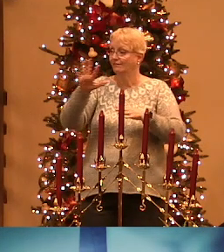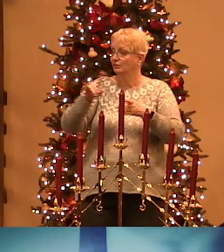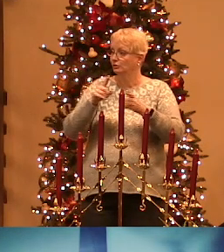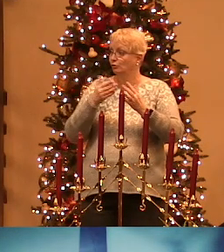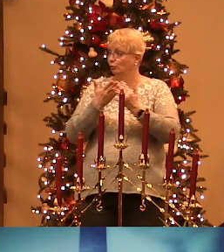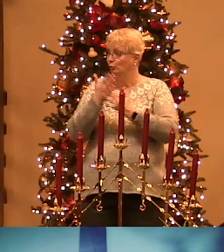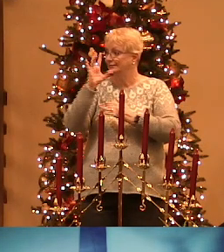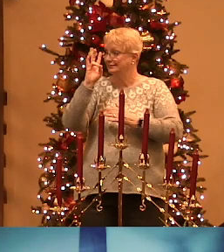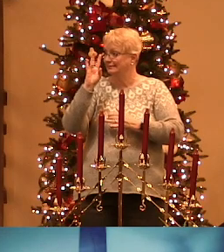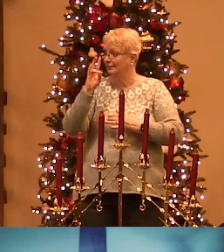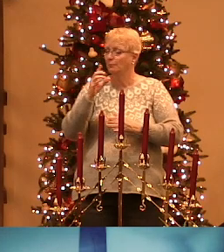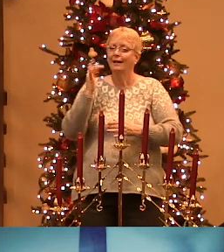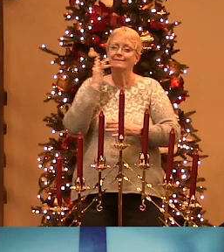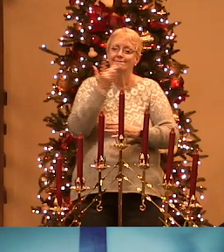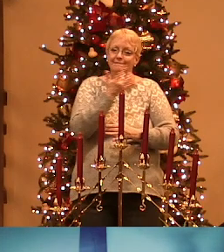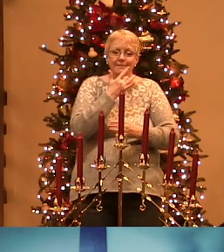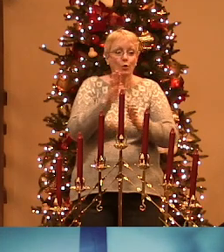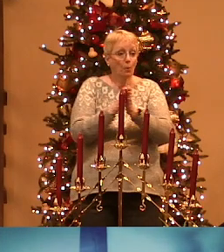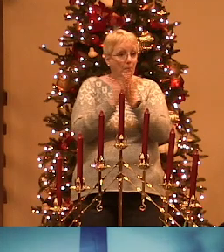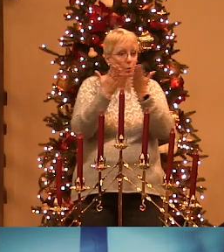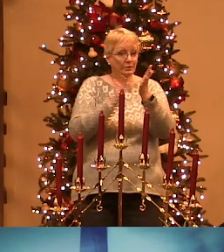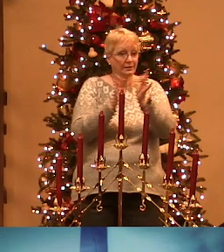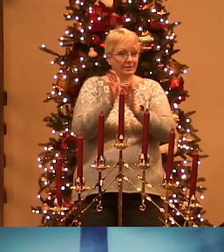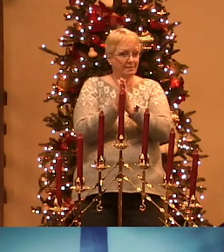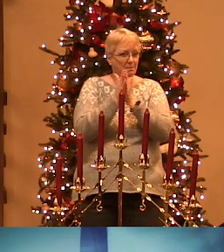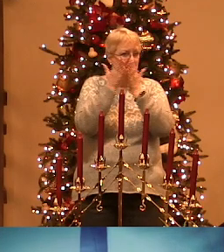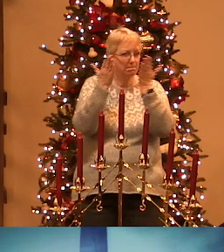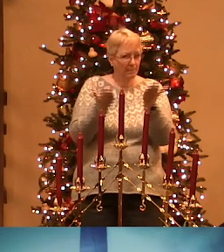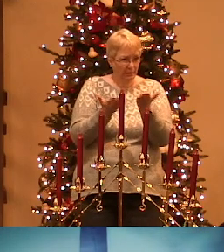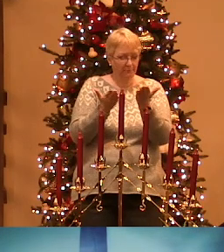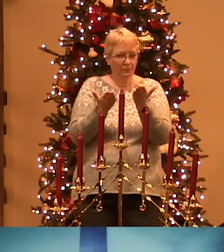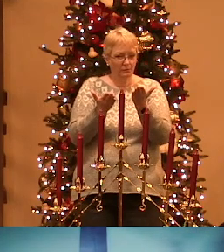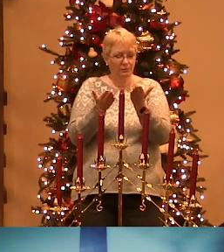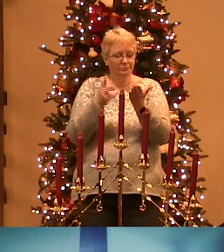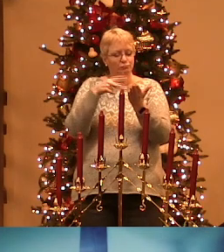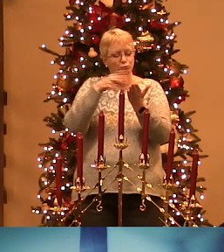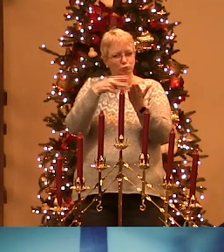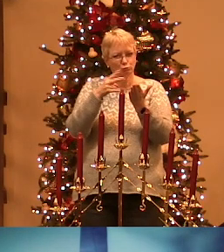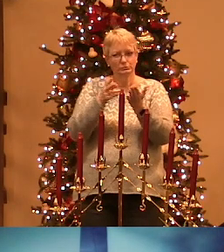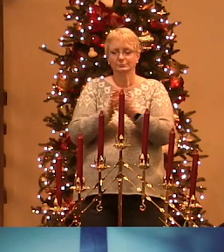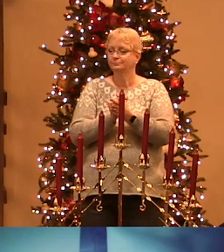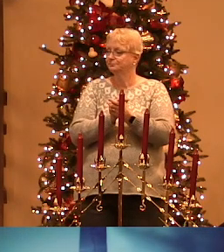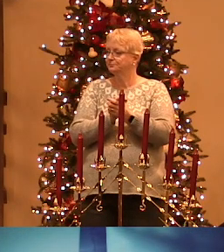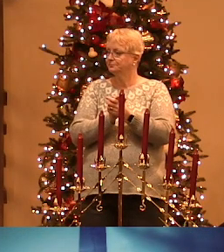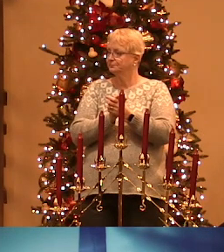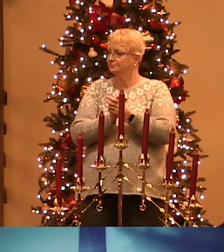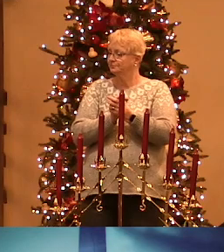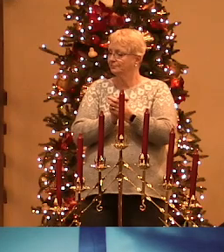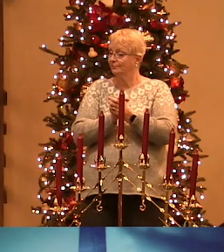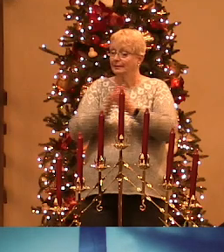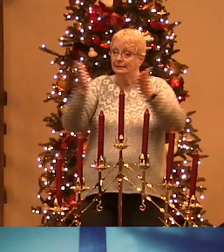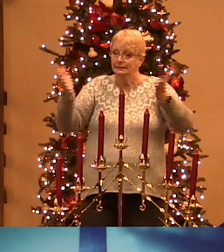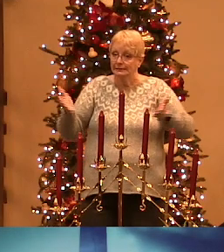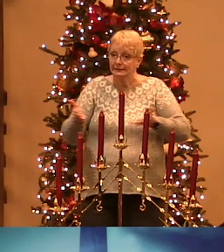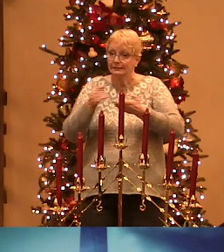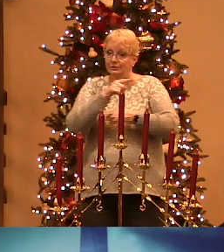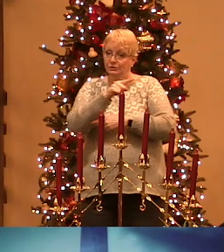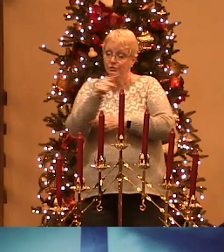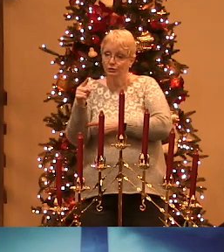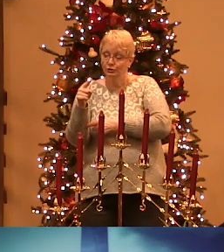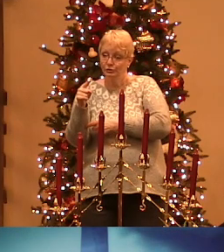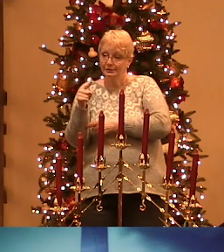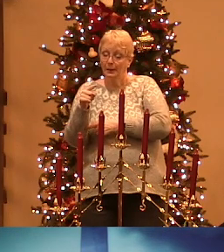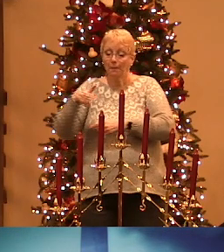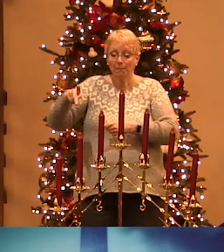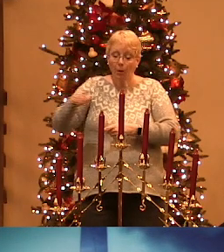and one of my favorite books of the Bible because it's very much like the American church. They're very divided, and they were even divided about communion. So then